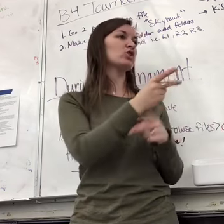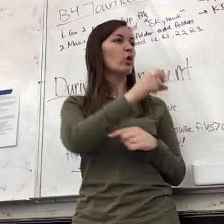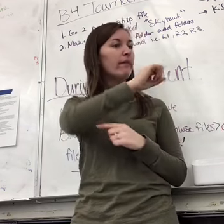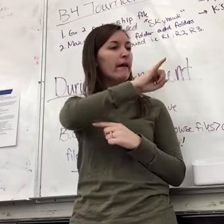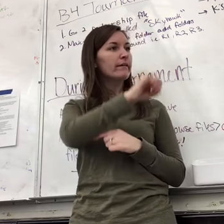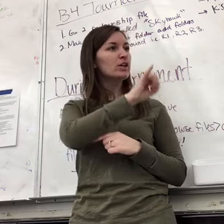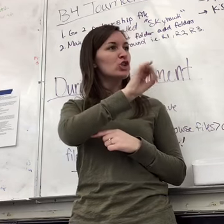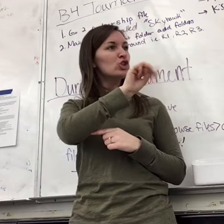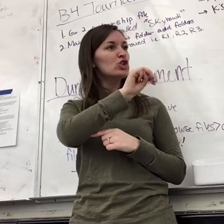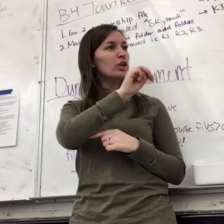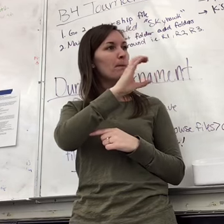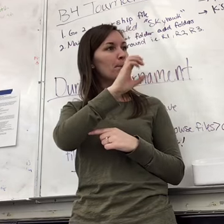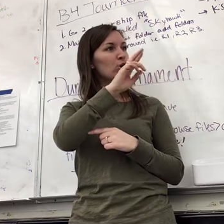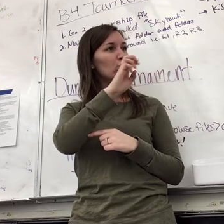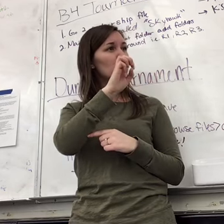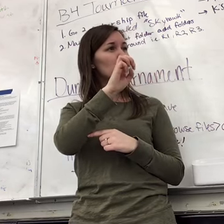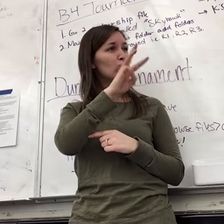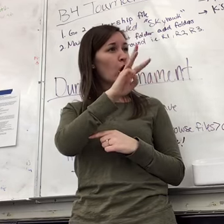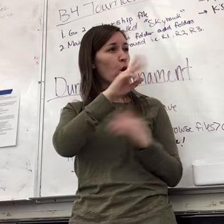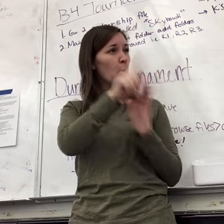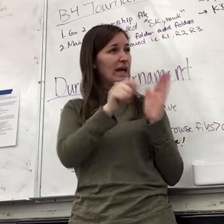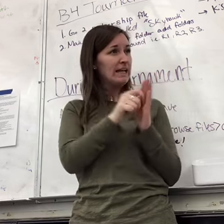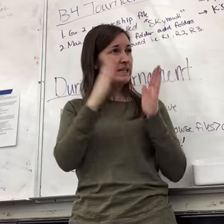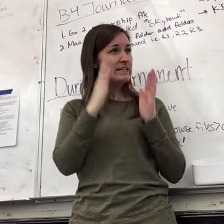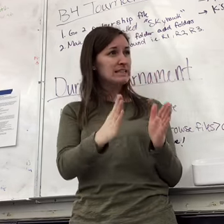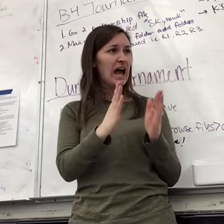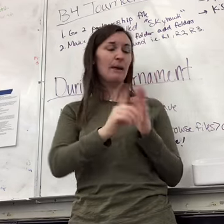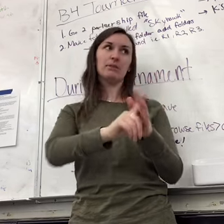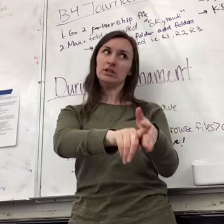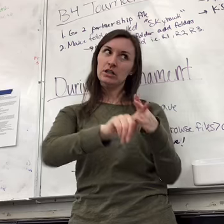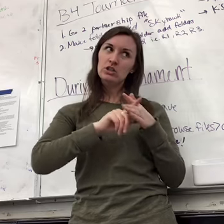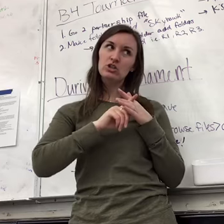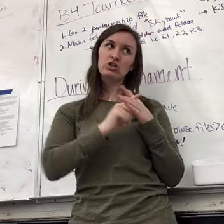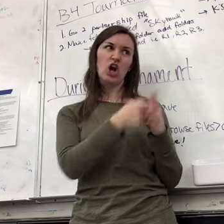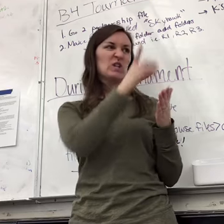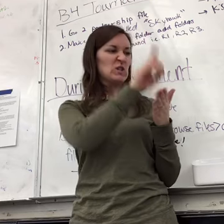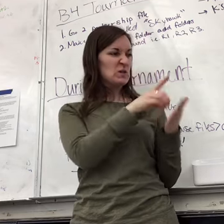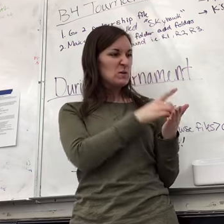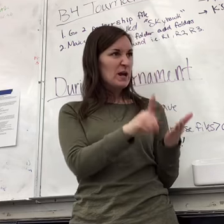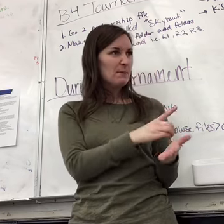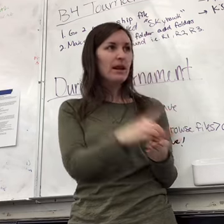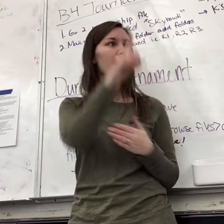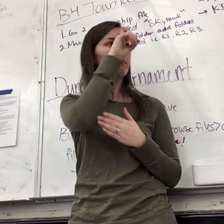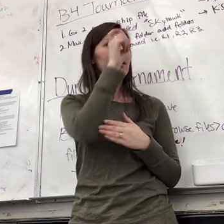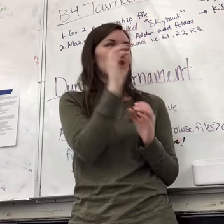to discriminate against African Americans because now there's nobody there to stop them.